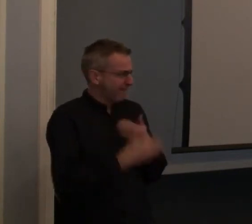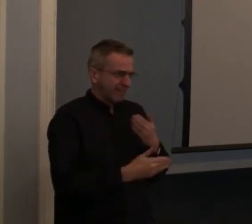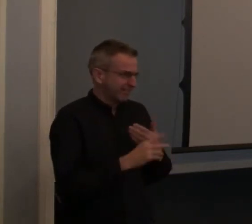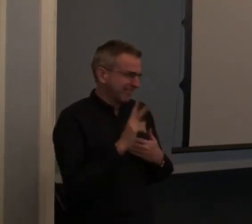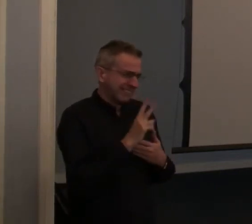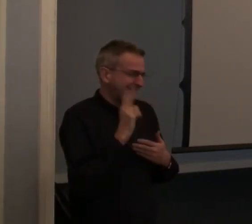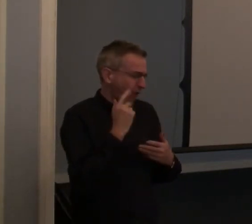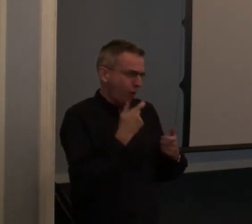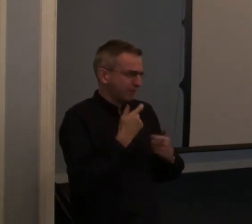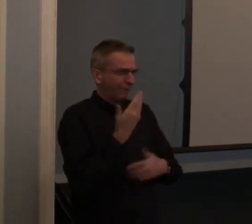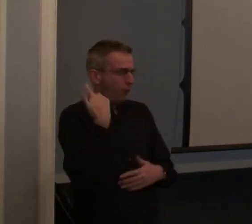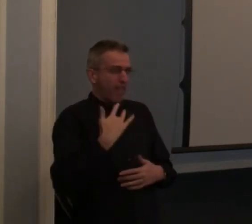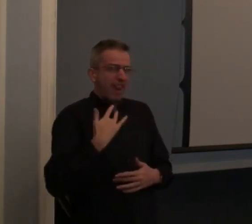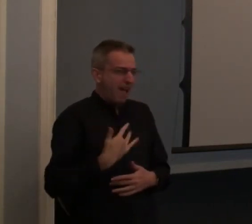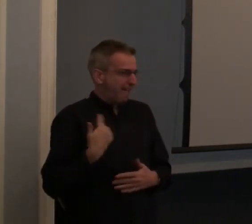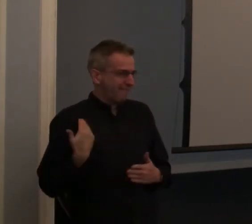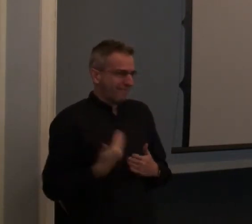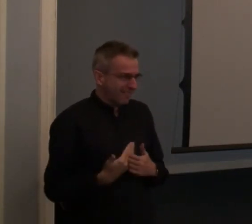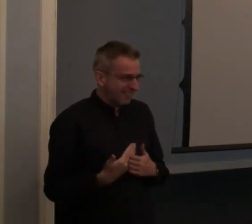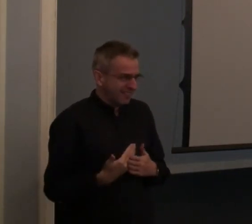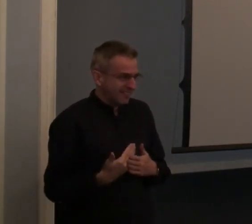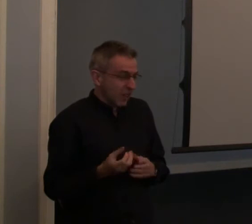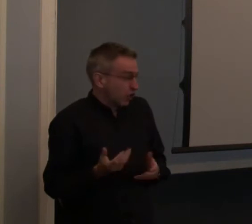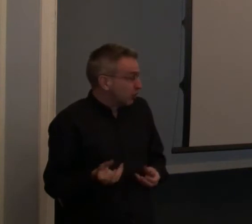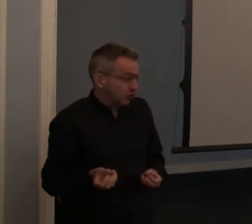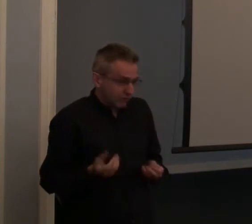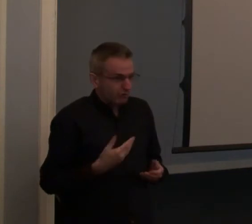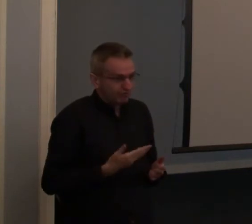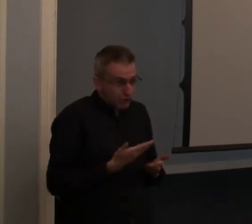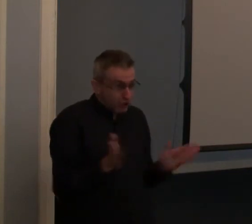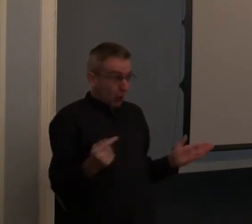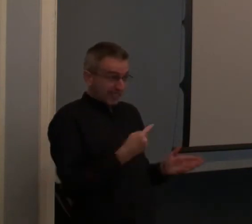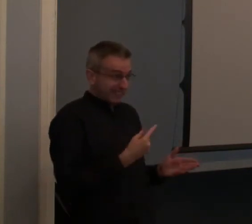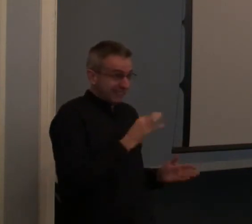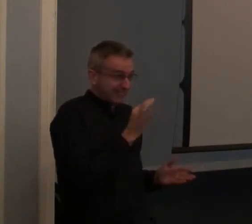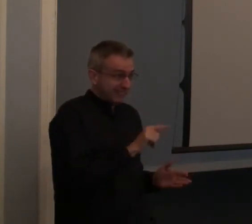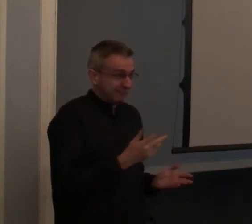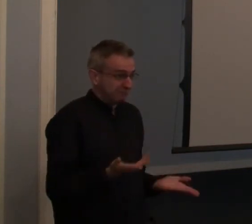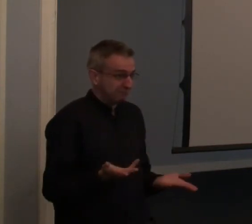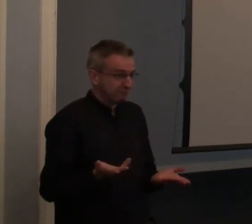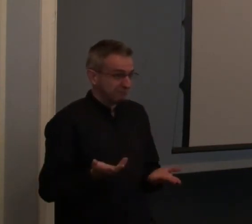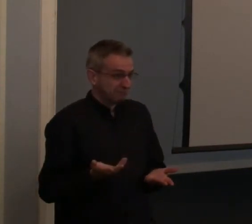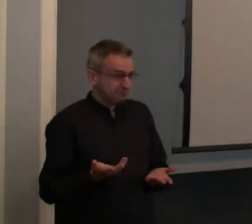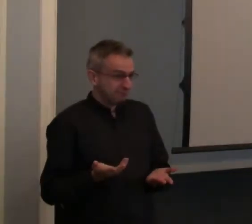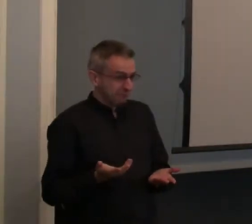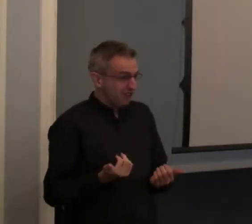that we chose that to show to people who had no knowledge of deaf culture and deaf history? That was the clip that we showed them. What do you think?